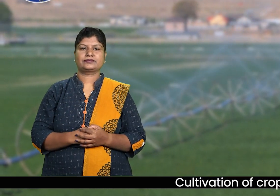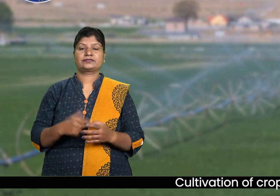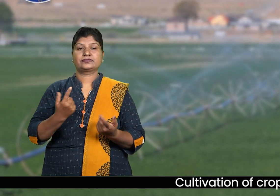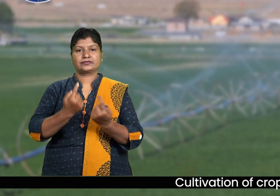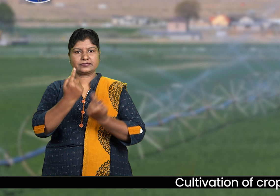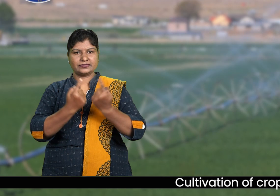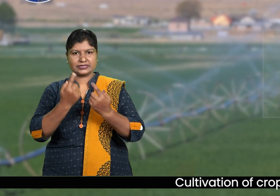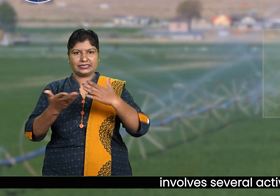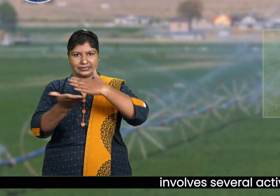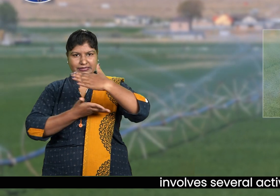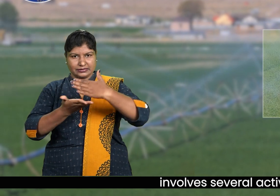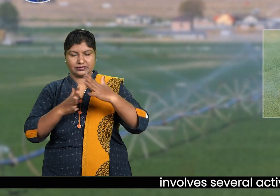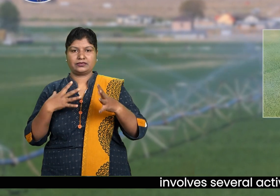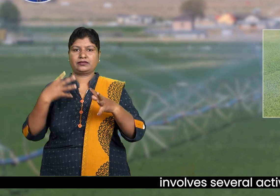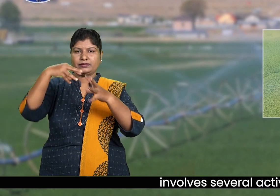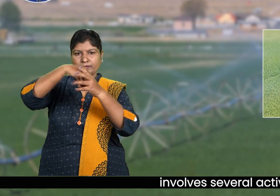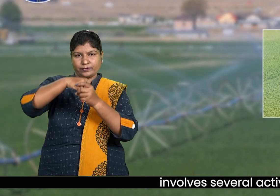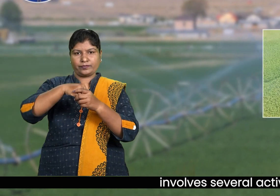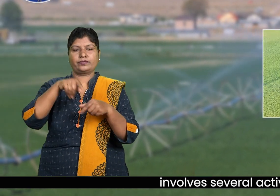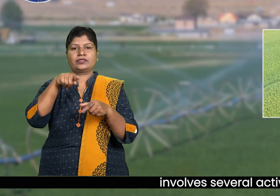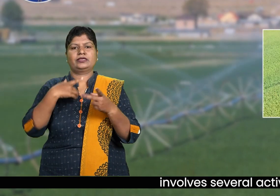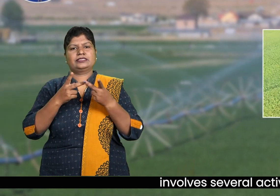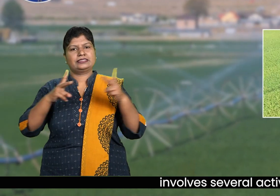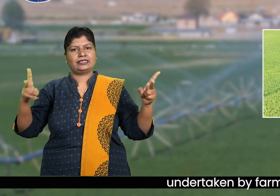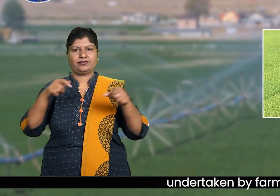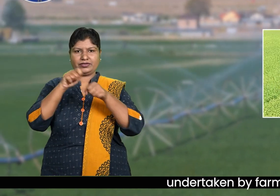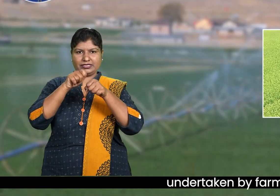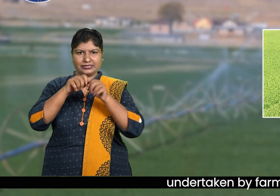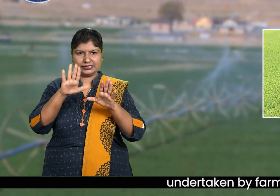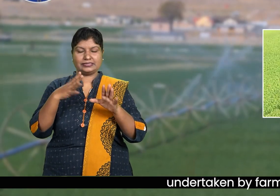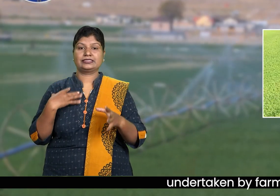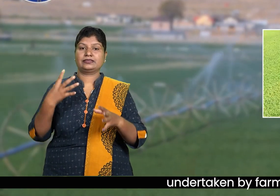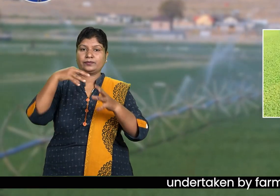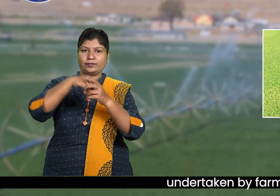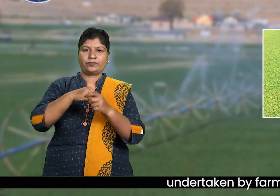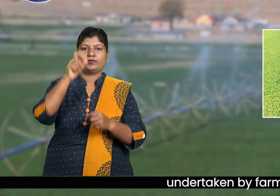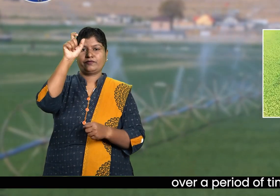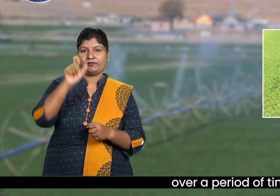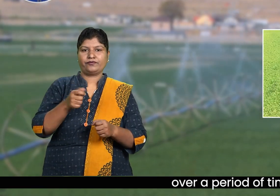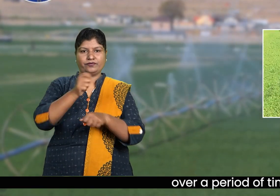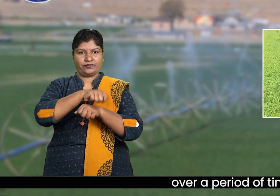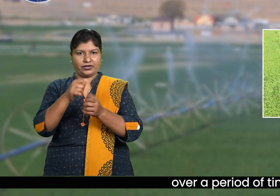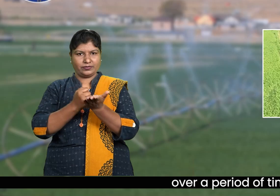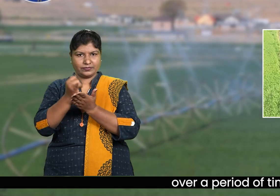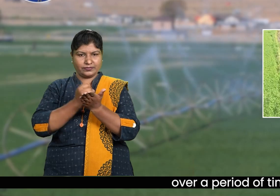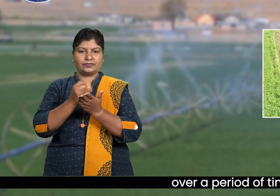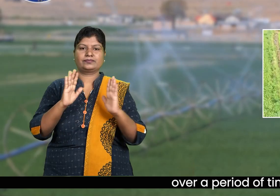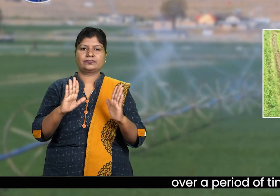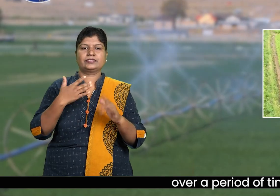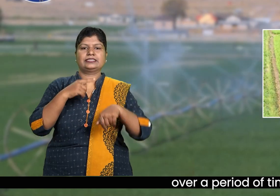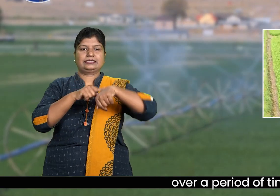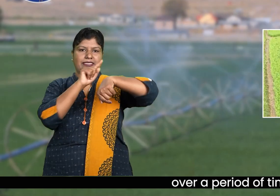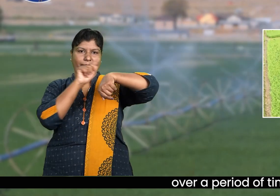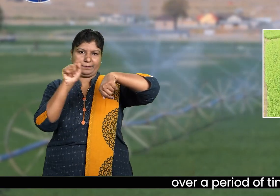Cultivation of crops involves several activities undertaken by farmers over a period of time.